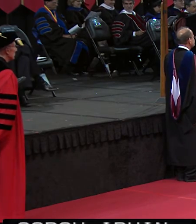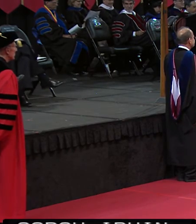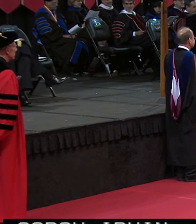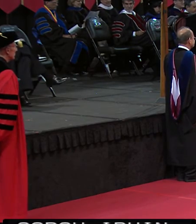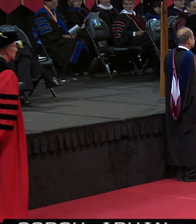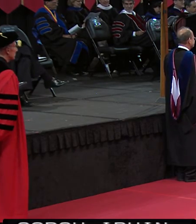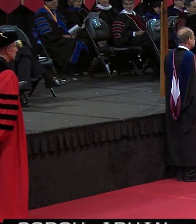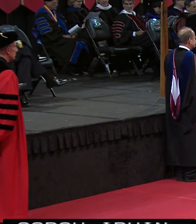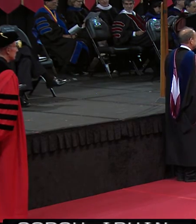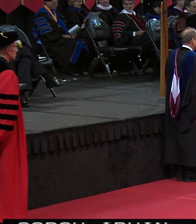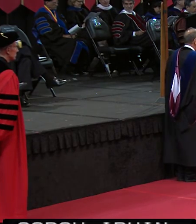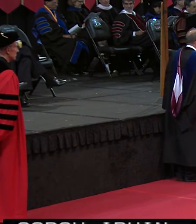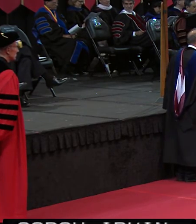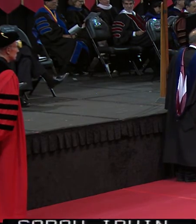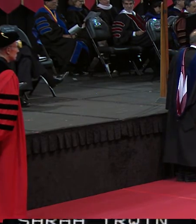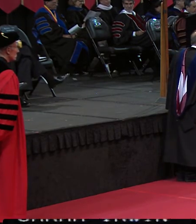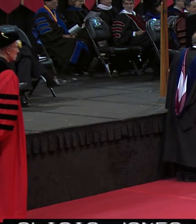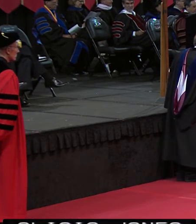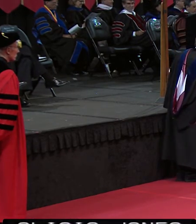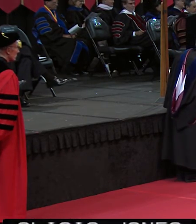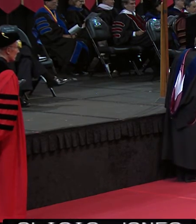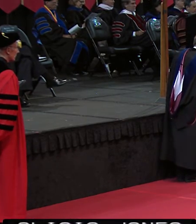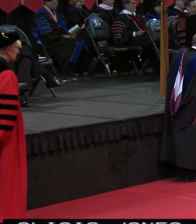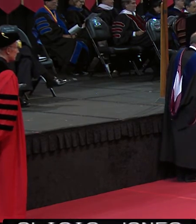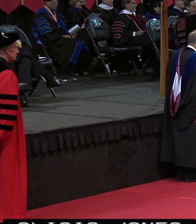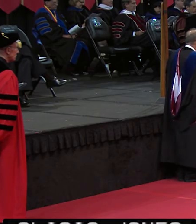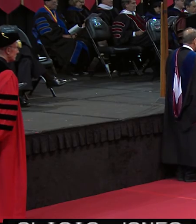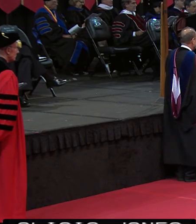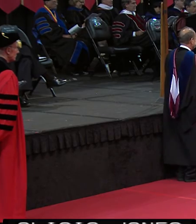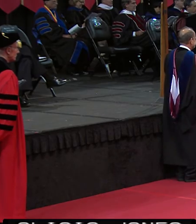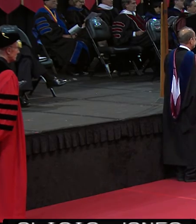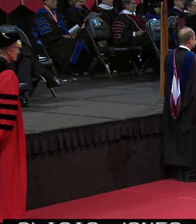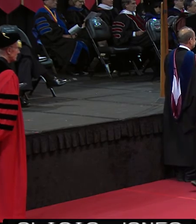Sarah Evelyn Joy Wallace.